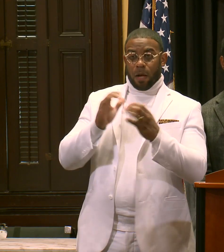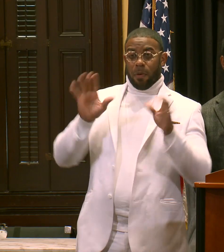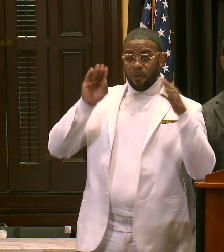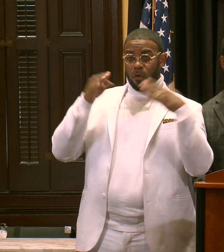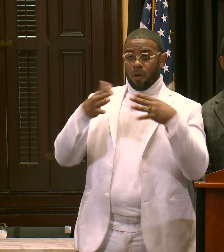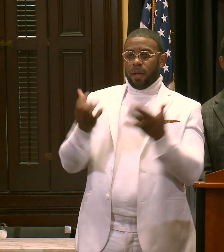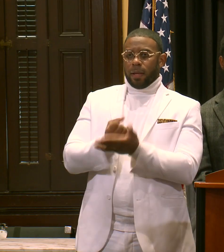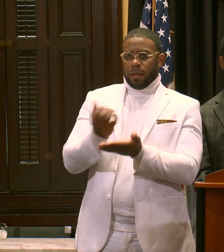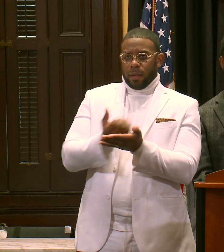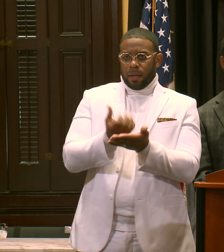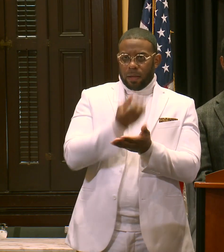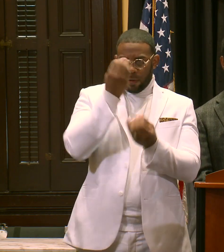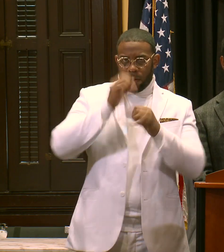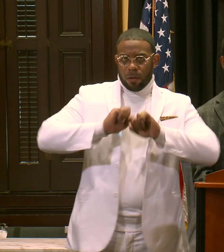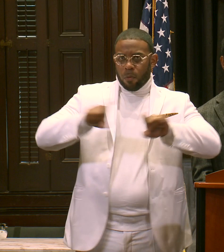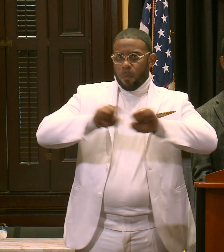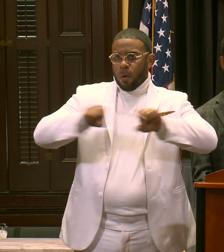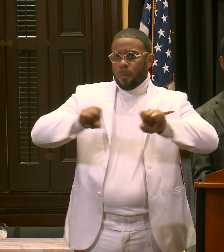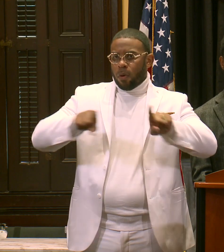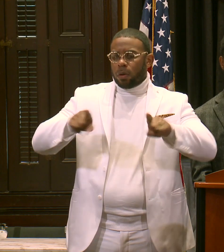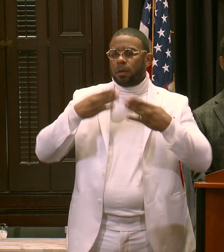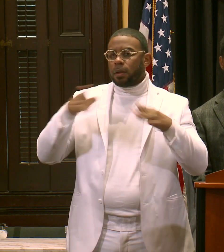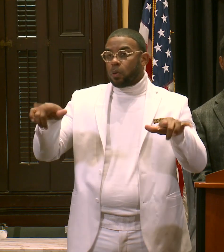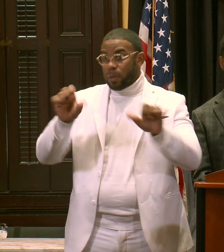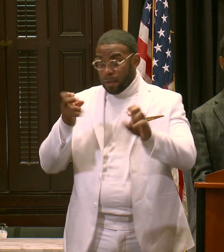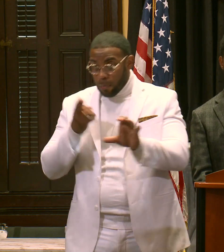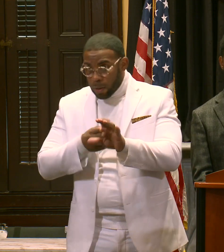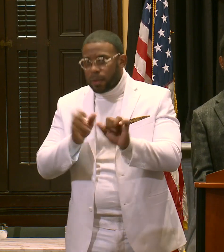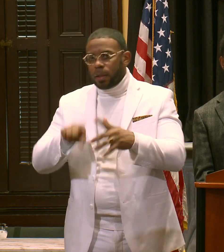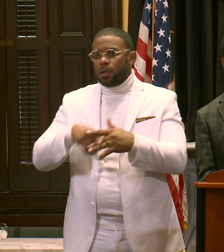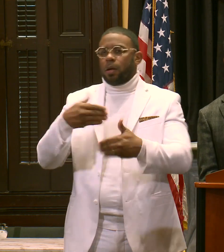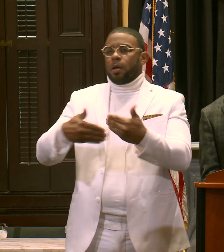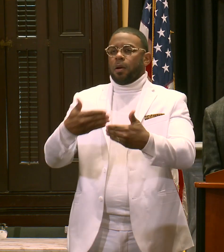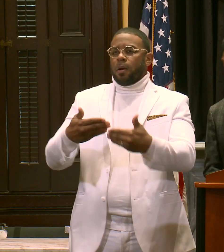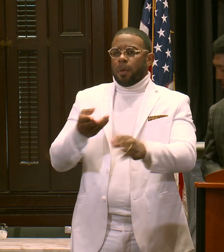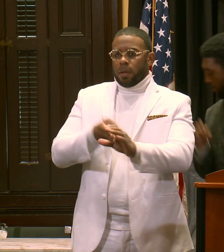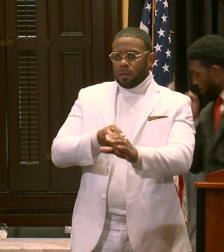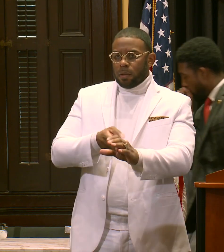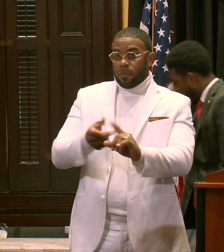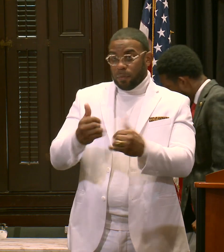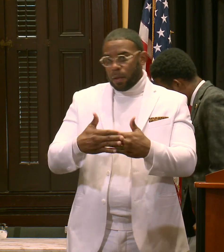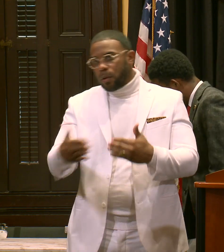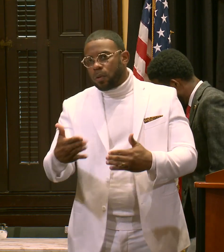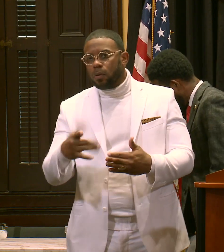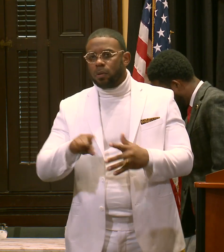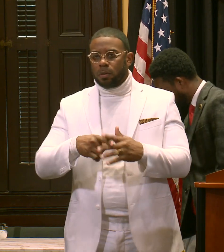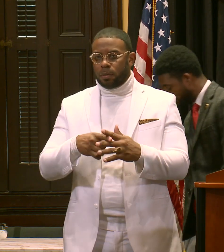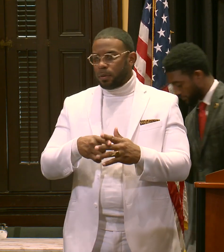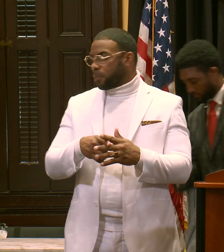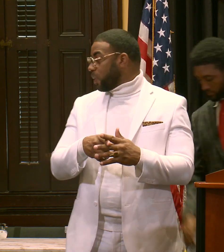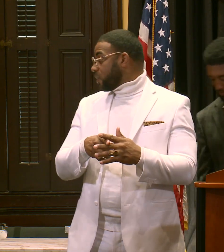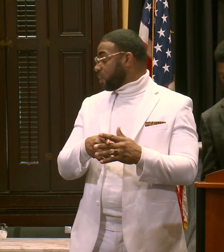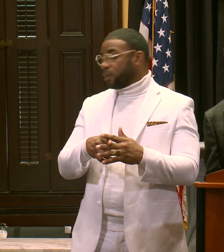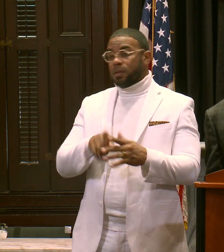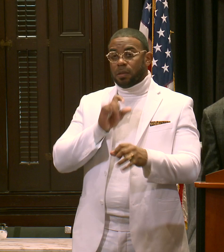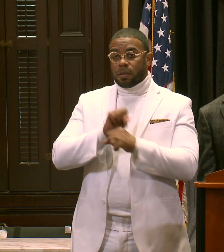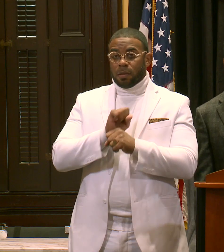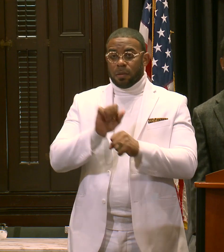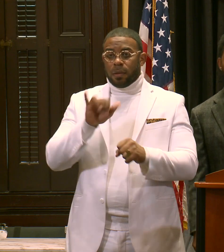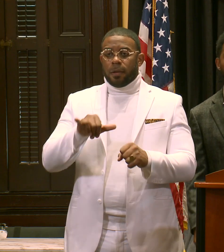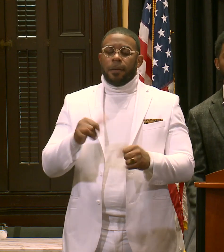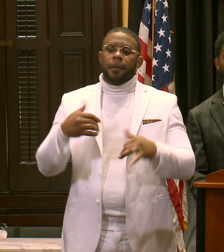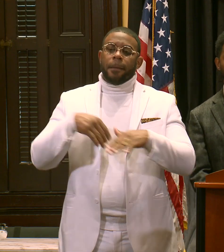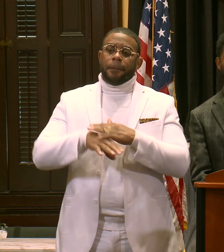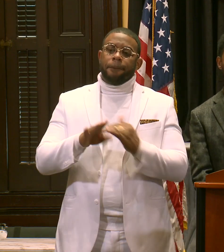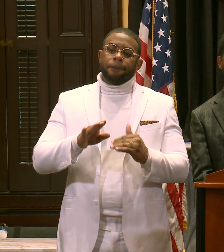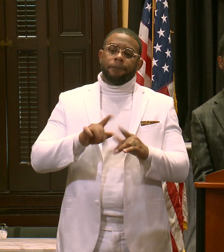is getting this information out there to the public so those that can participate can start participating. From there, we'll actually start to see those numbers start to come